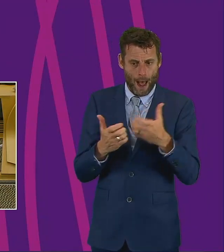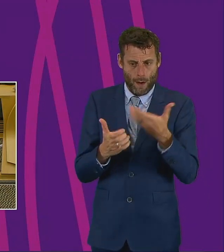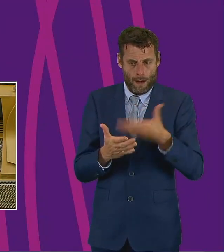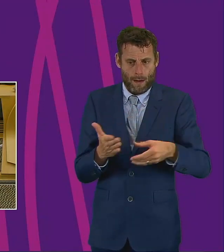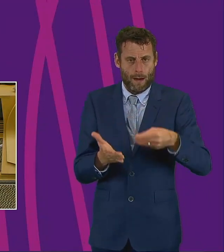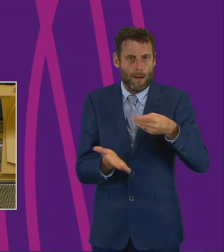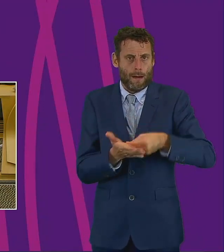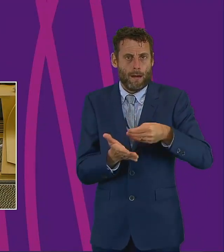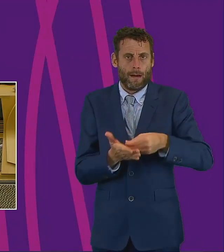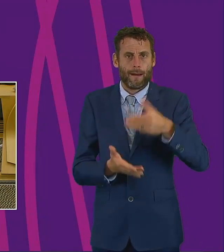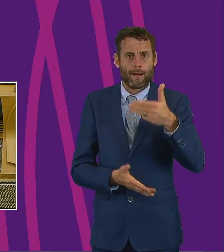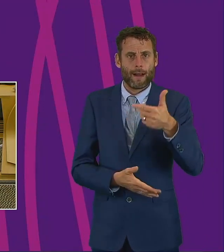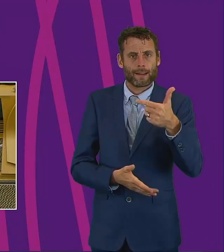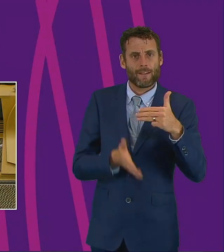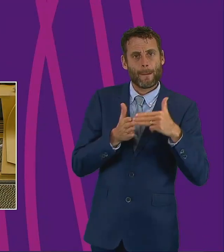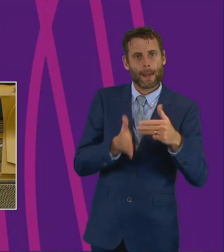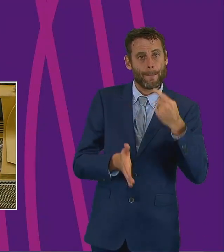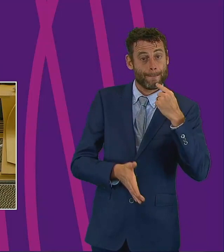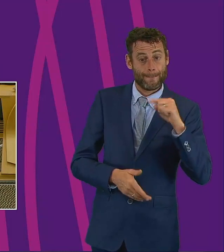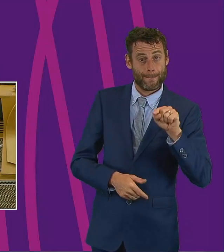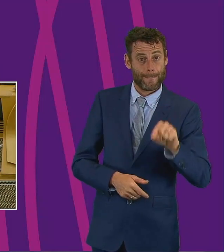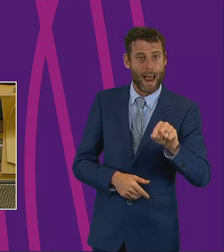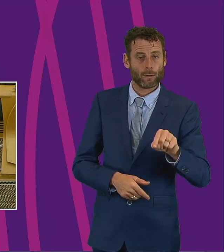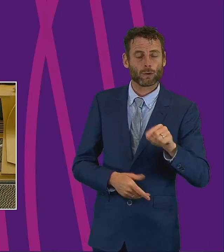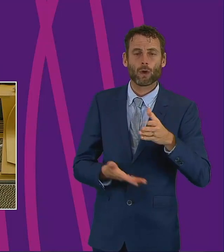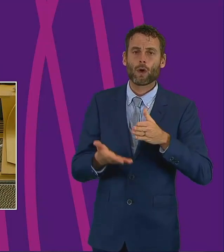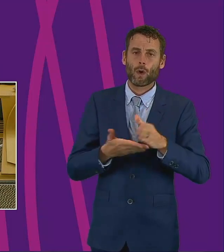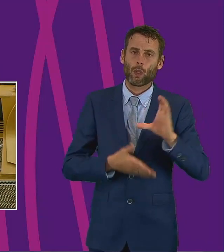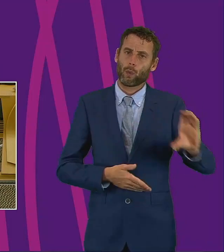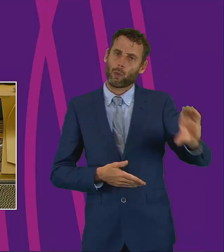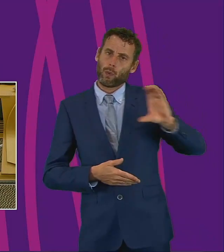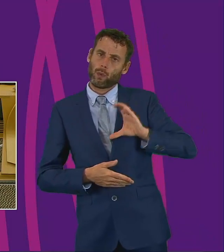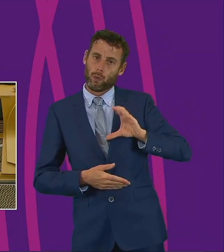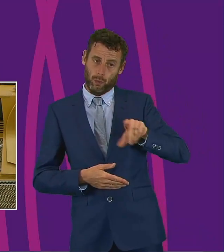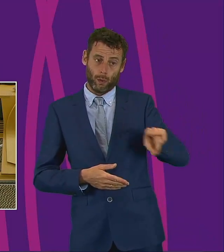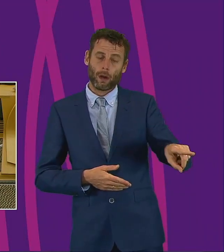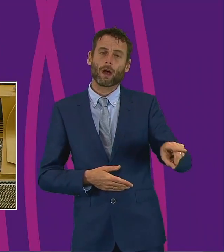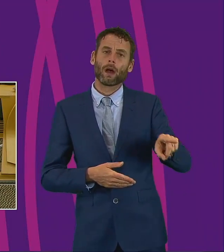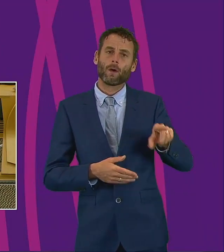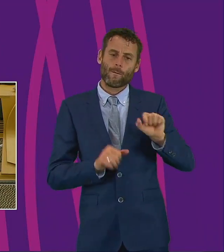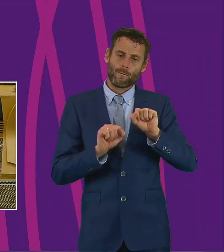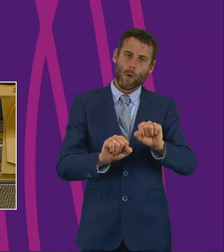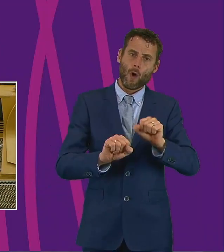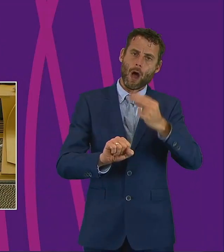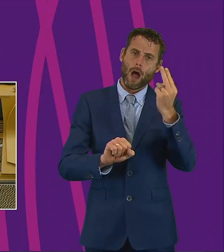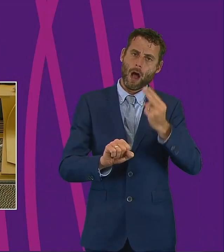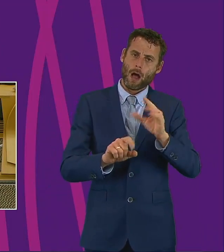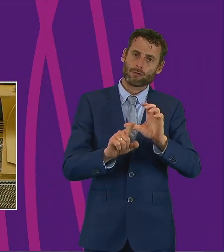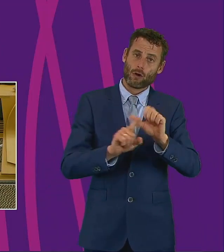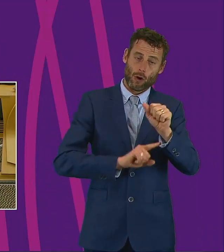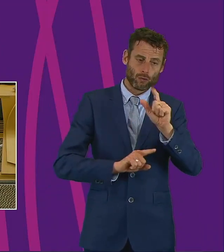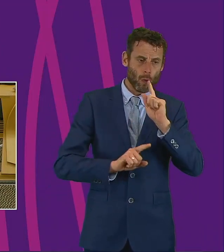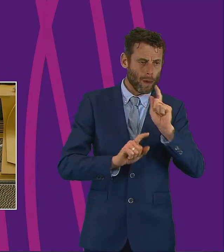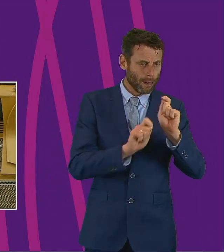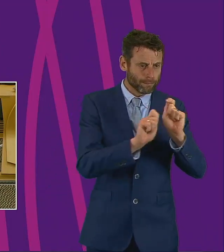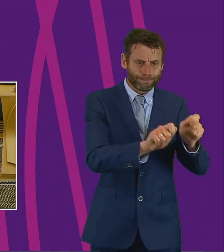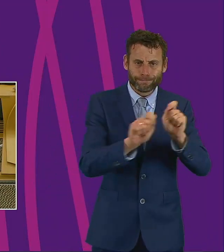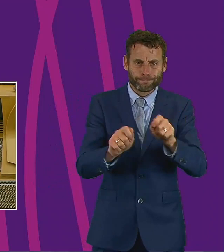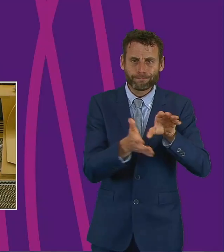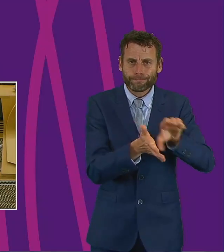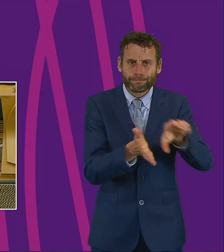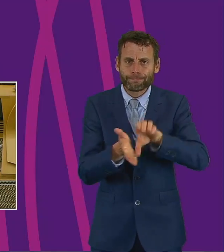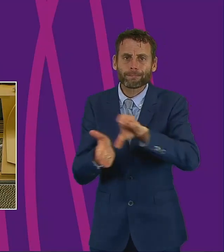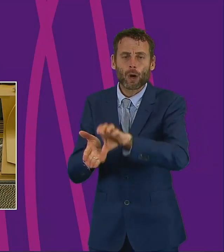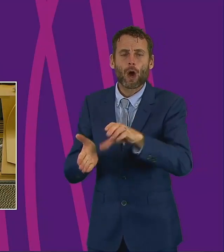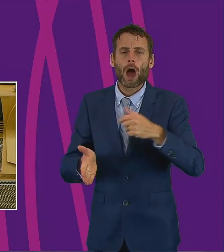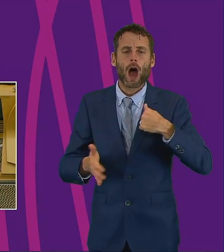the £97 million of consequentials for arts and culture are going to be allocated, and without going into the detail